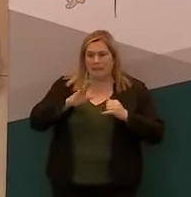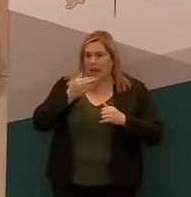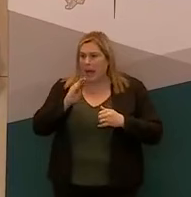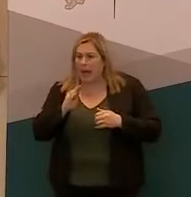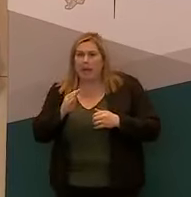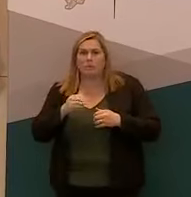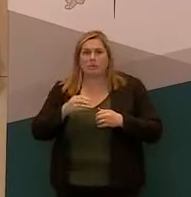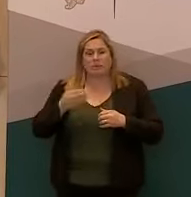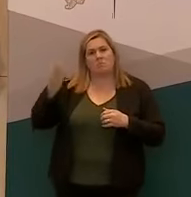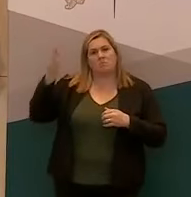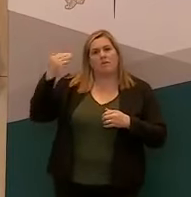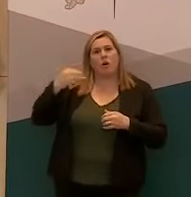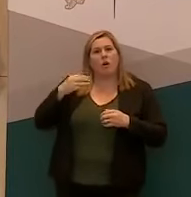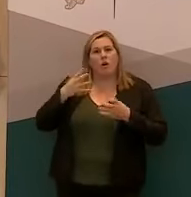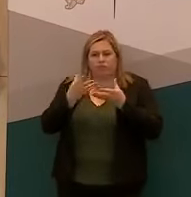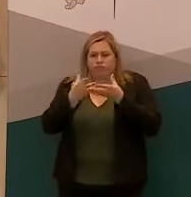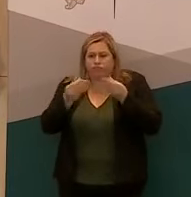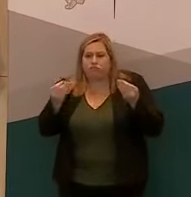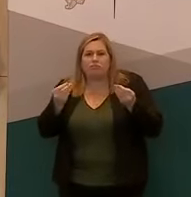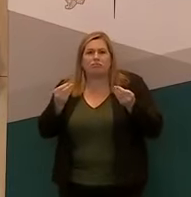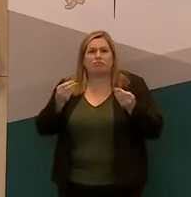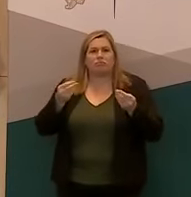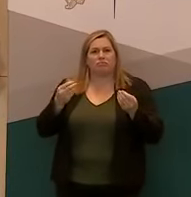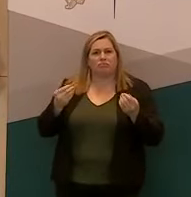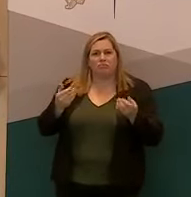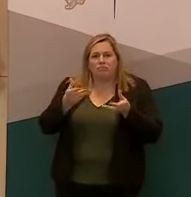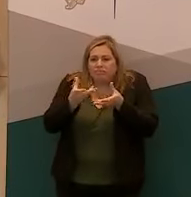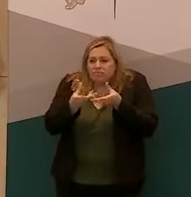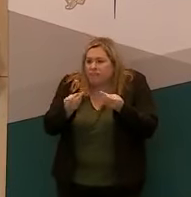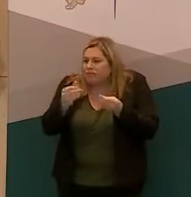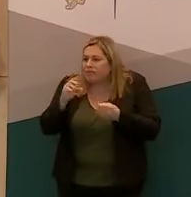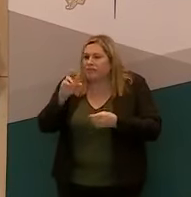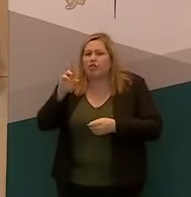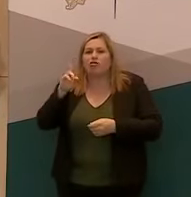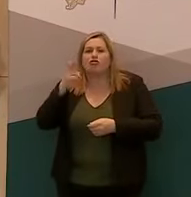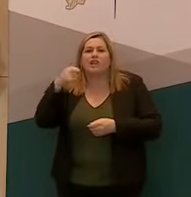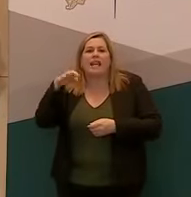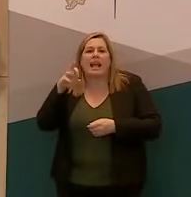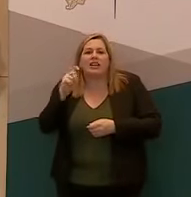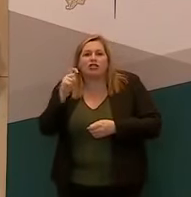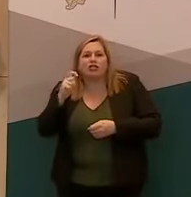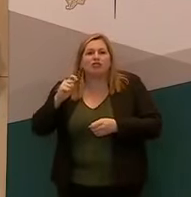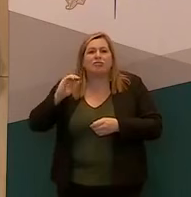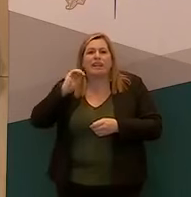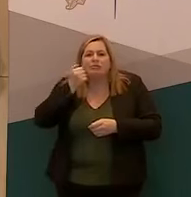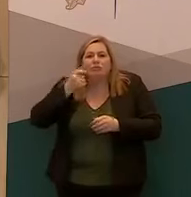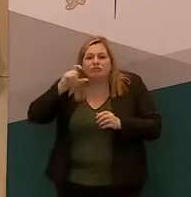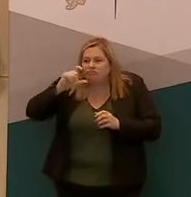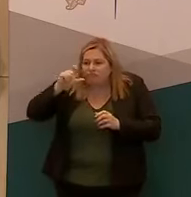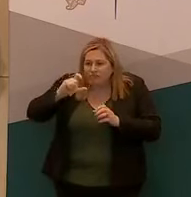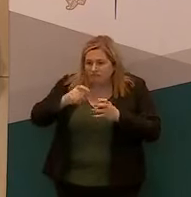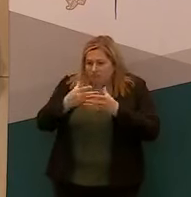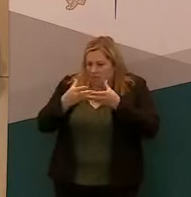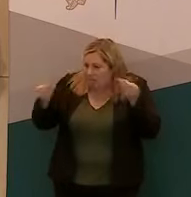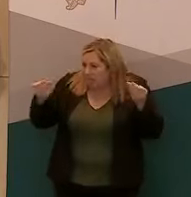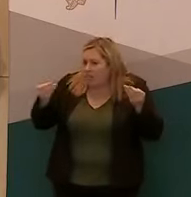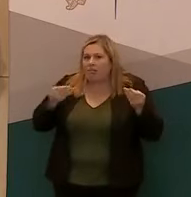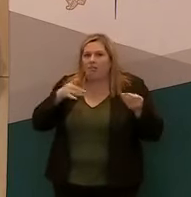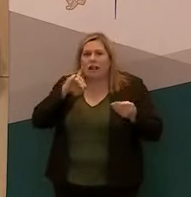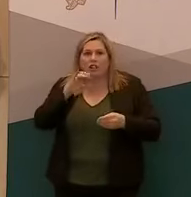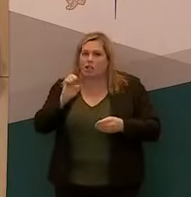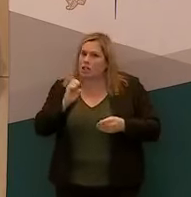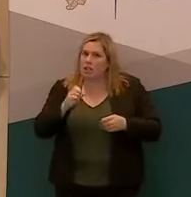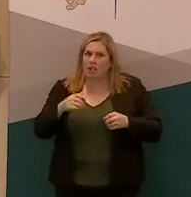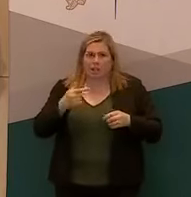just reagent but testing swabs, there was a cross-governmental, there were calls made from the highest level of government, and the HSE has been fully